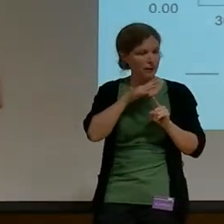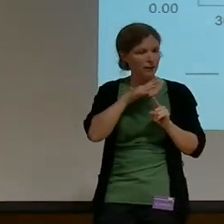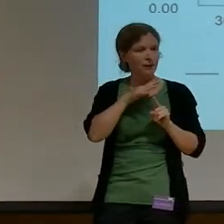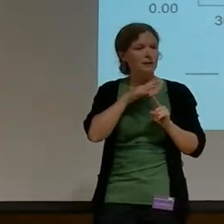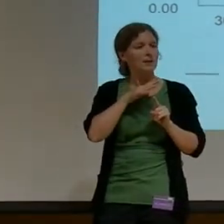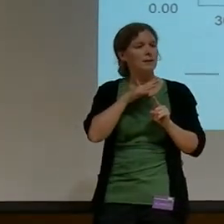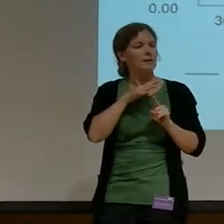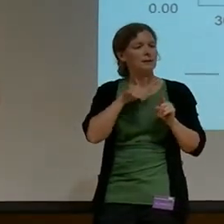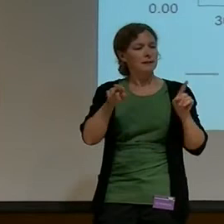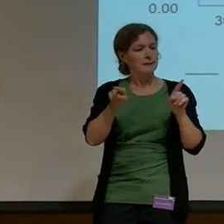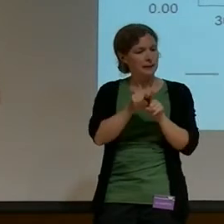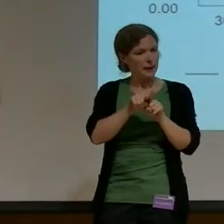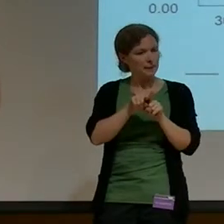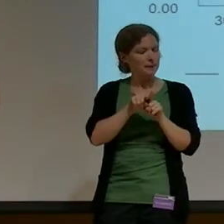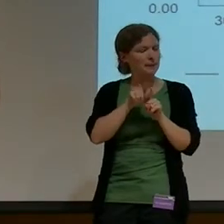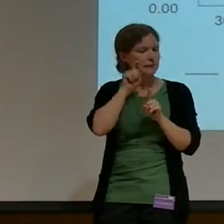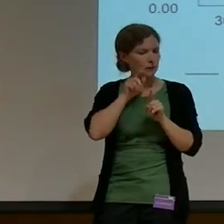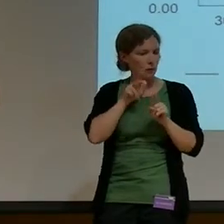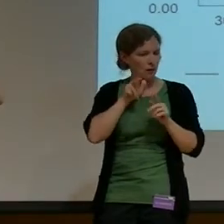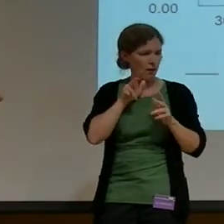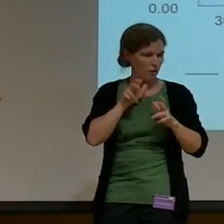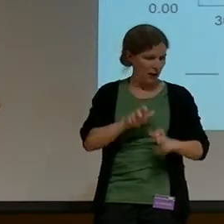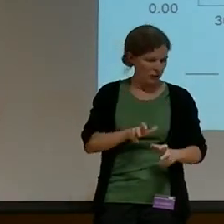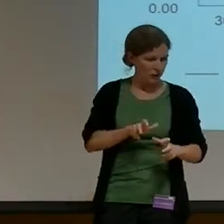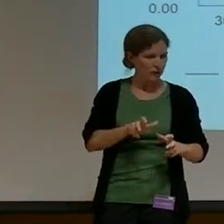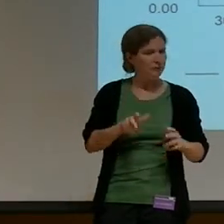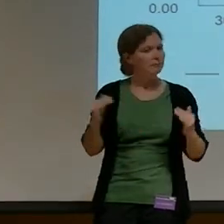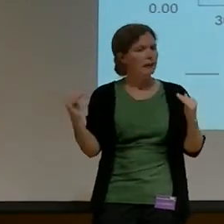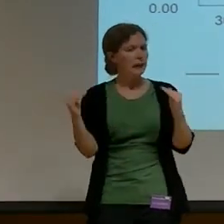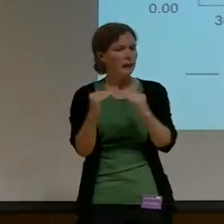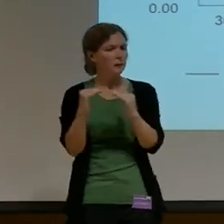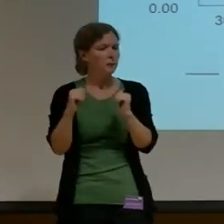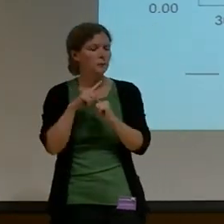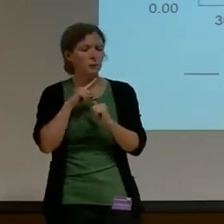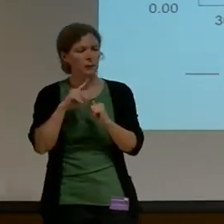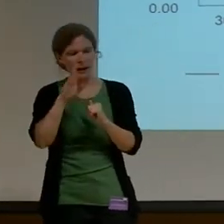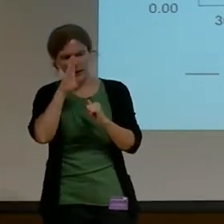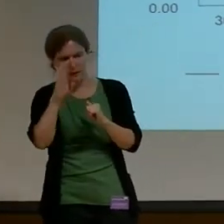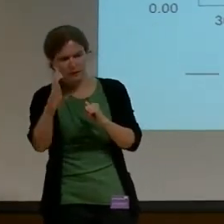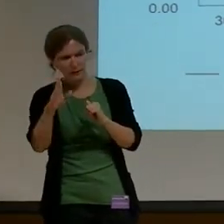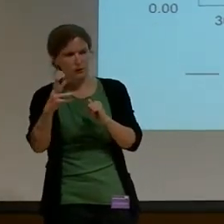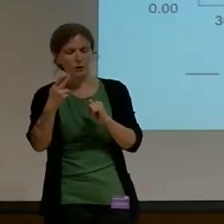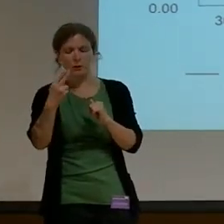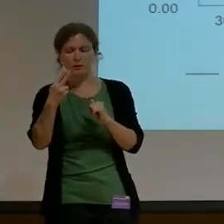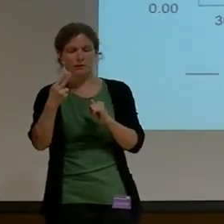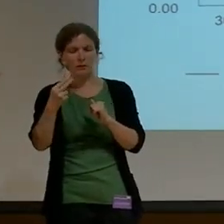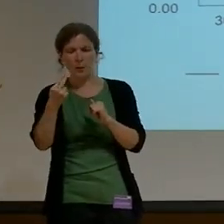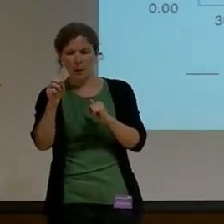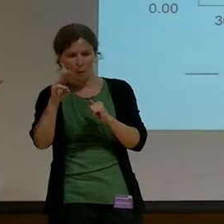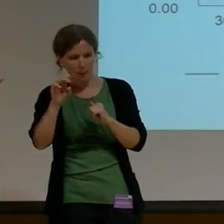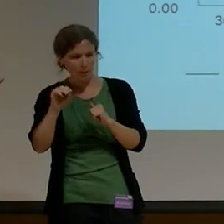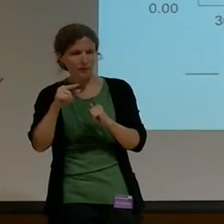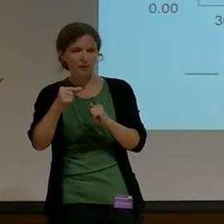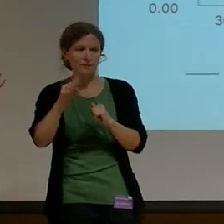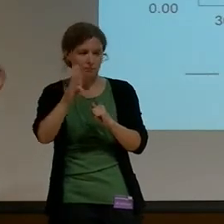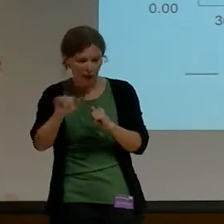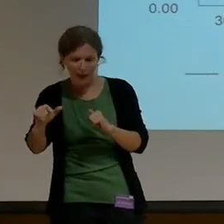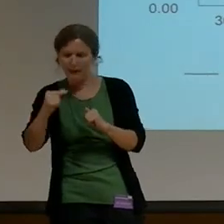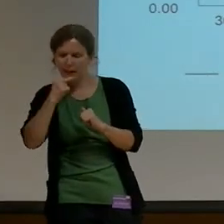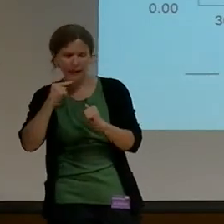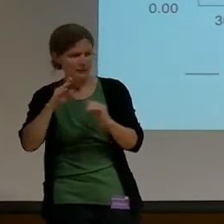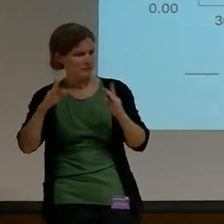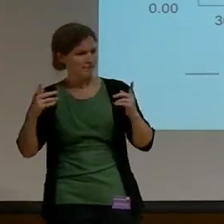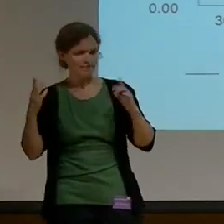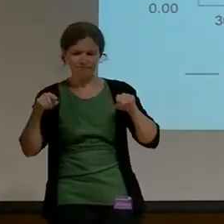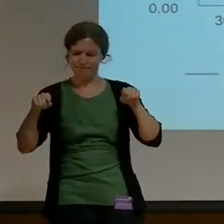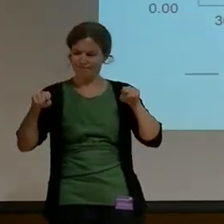increase in sexual arousal to erotic films as women of heterosexual orientation, homosexual orientation, and bisexual orientation.